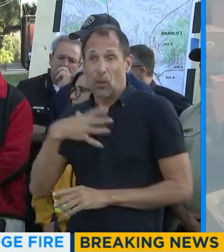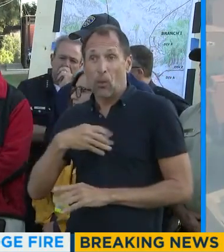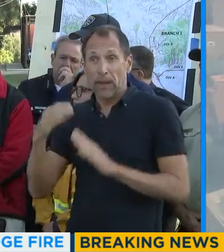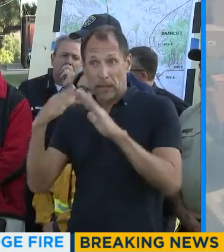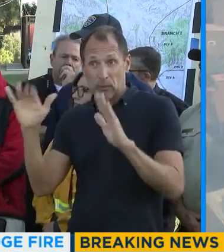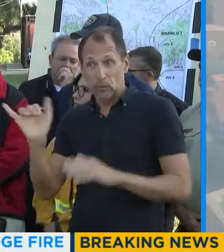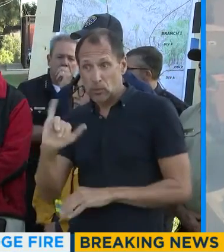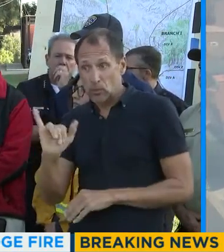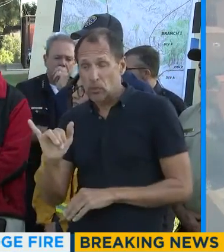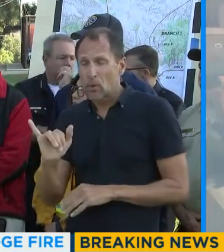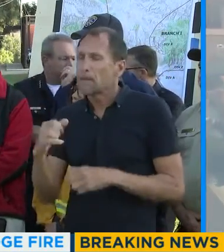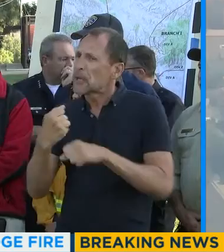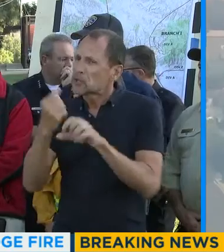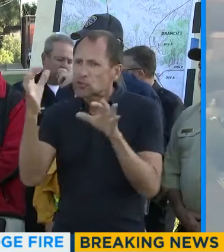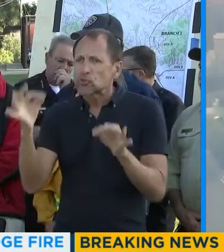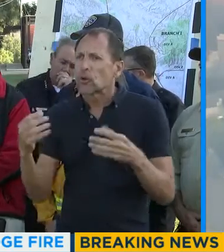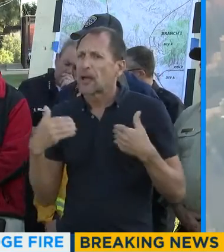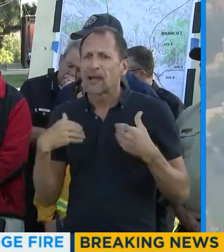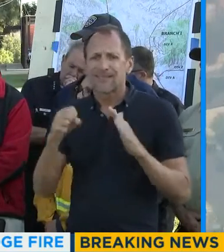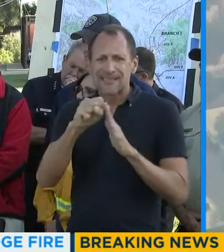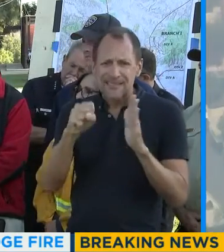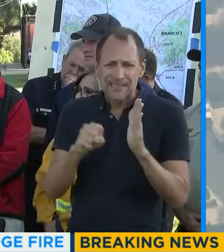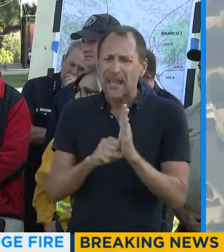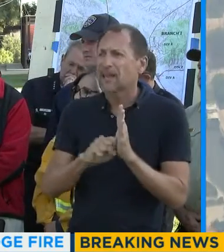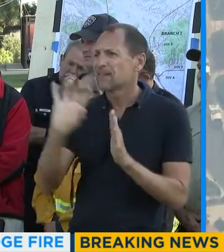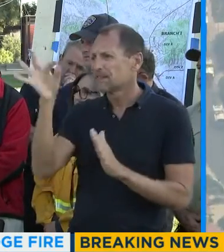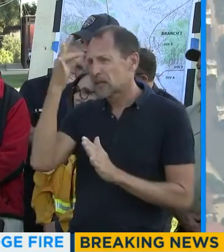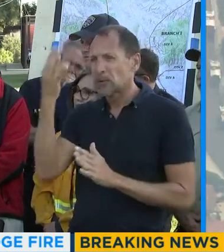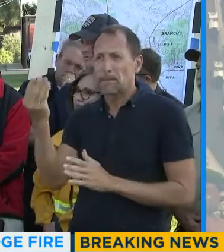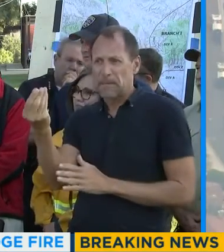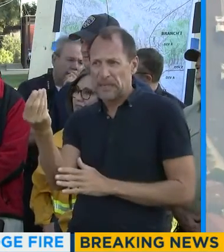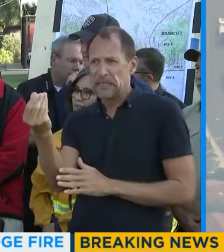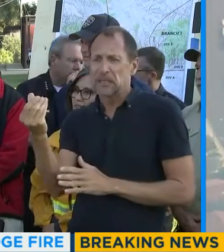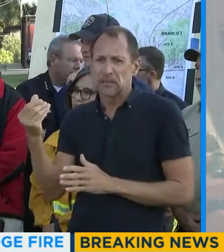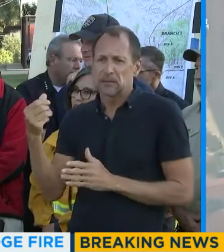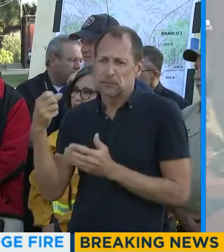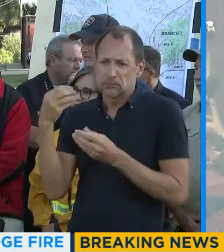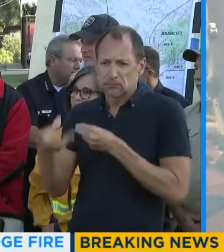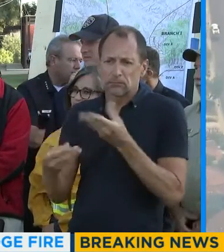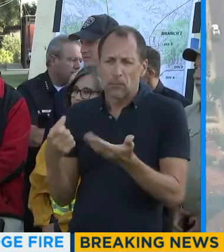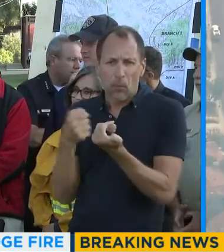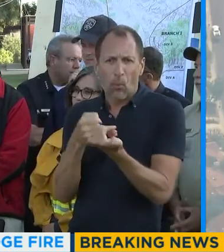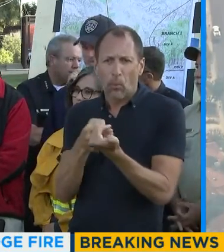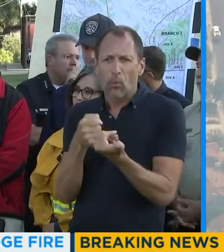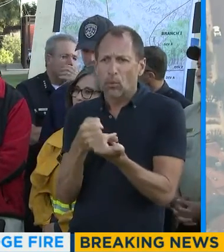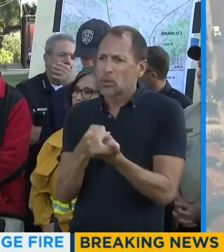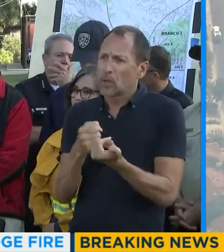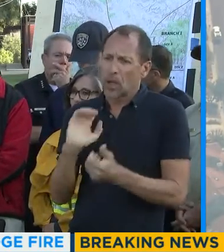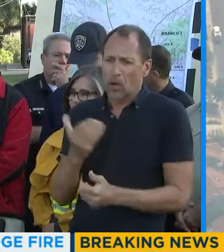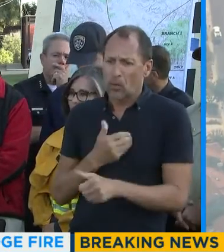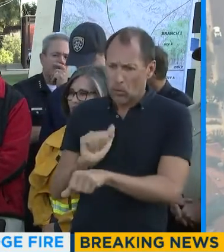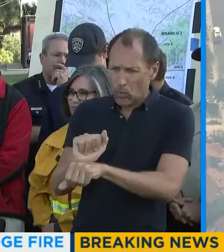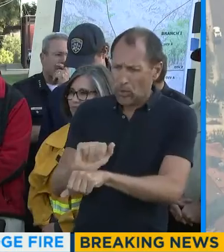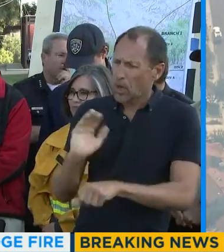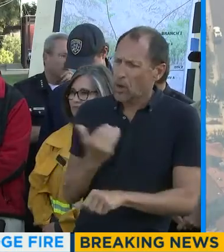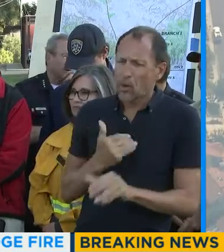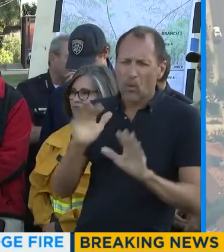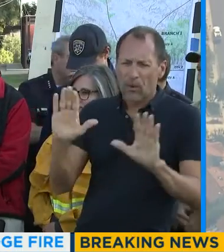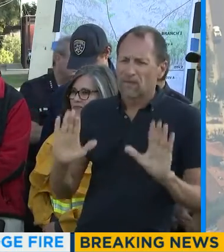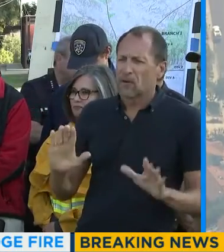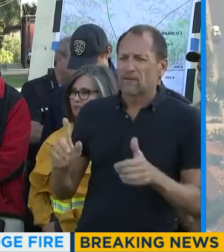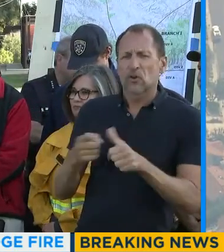are state and federal resources to support the incredible work of the folks down here on the ground, the incredible first responders from